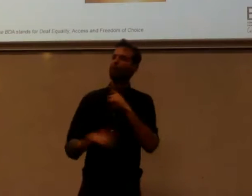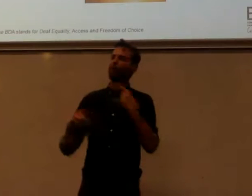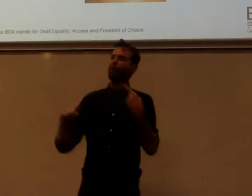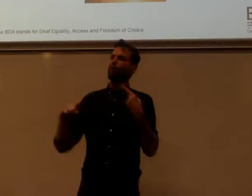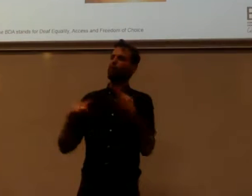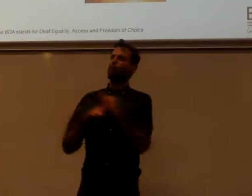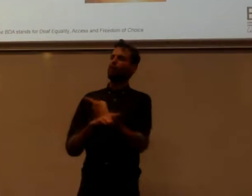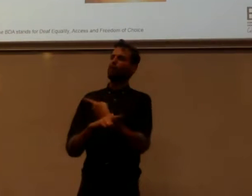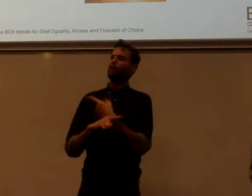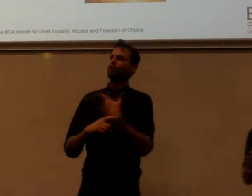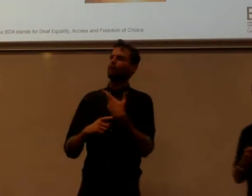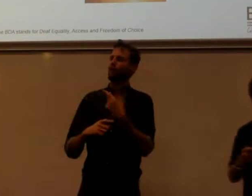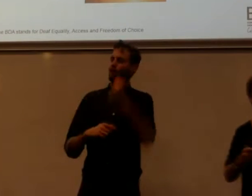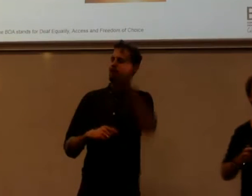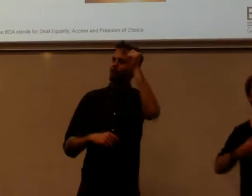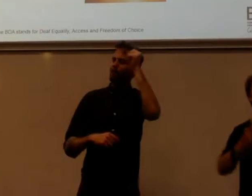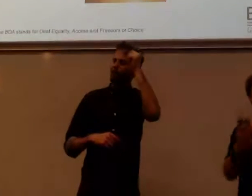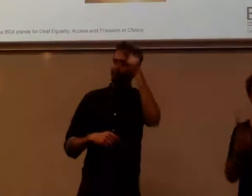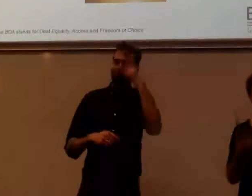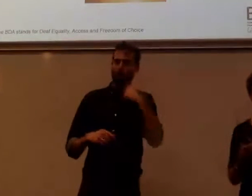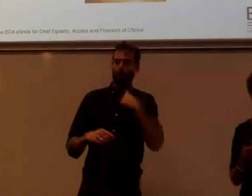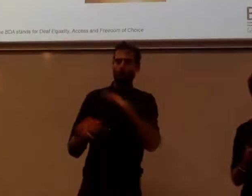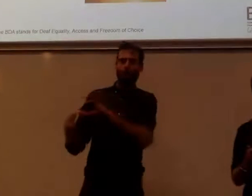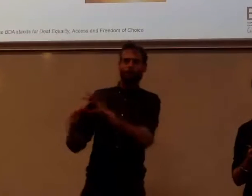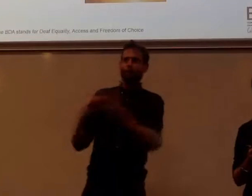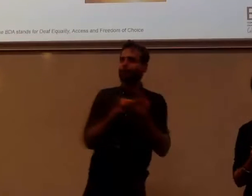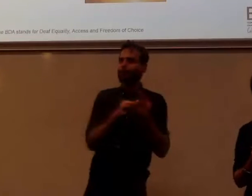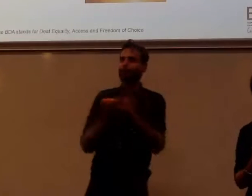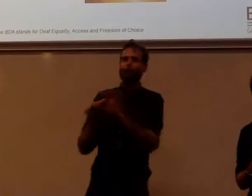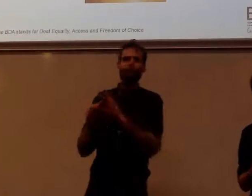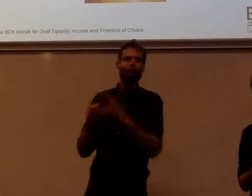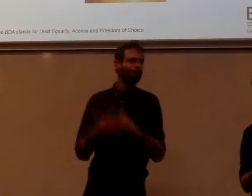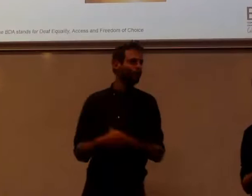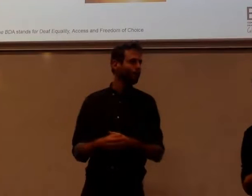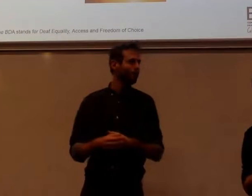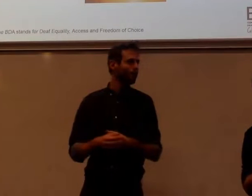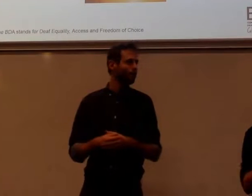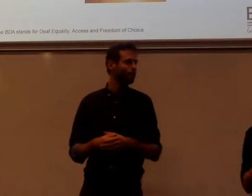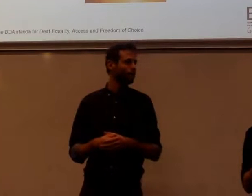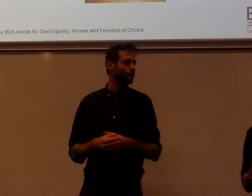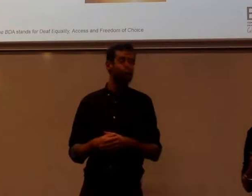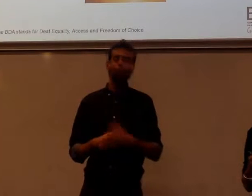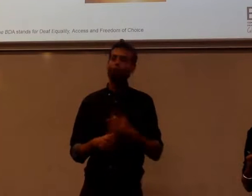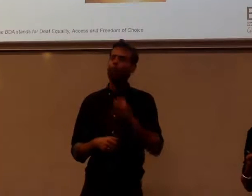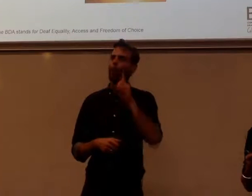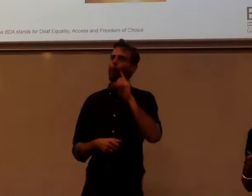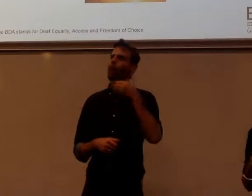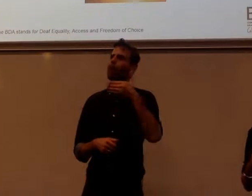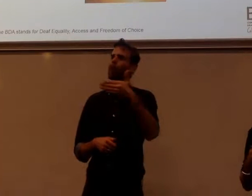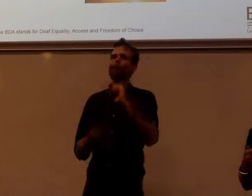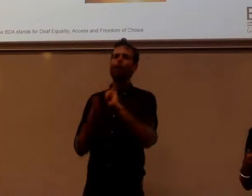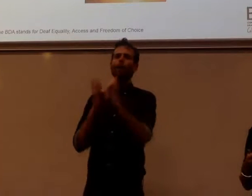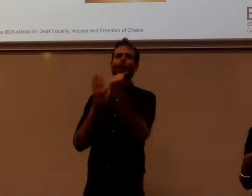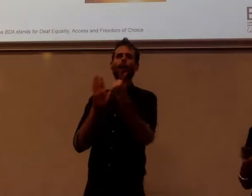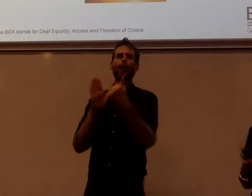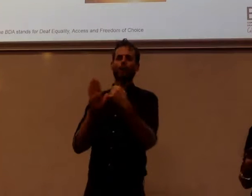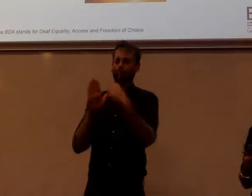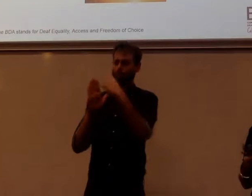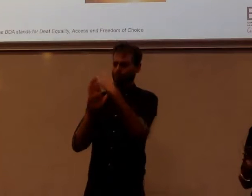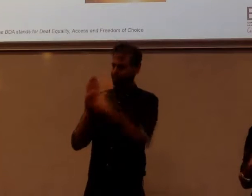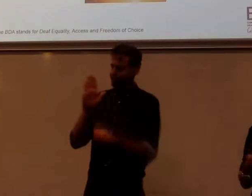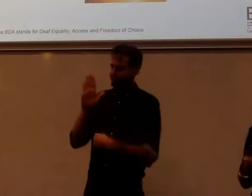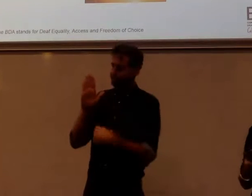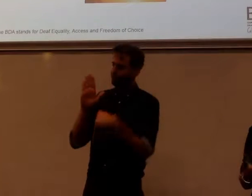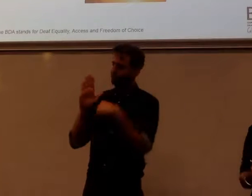But I think when we publish the criteria and the sort of specification, people will be able to